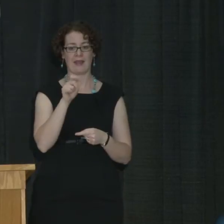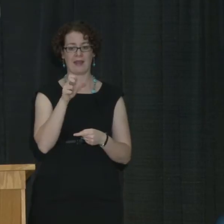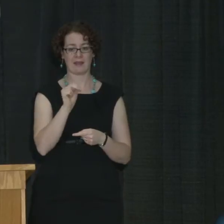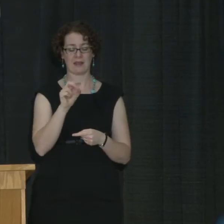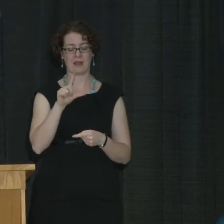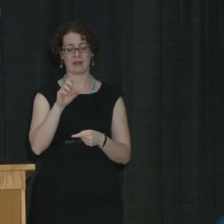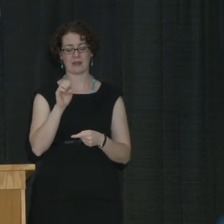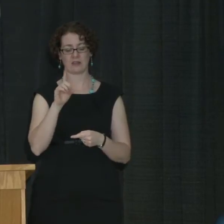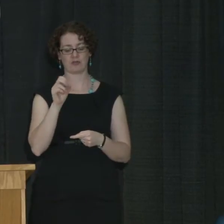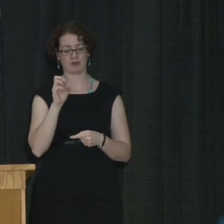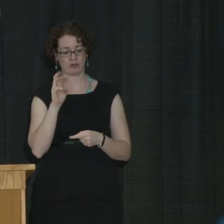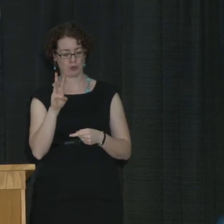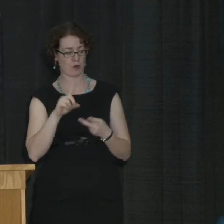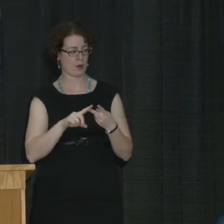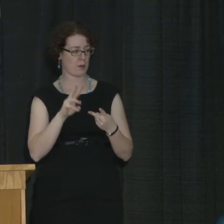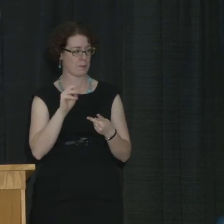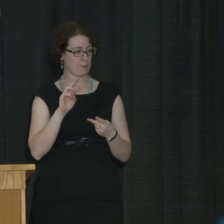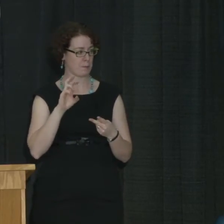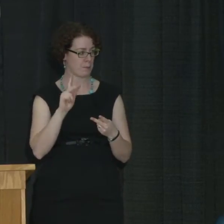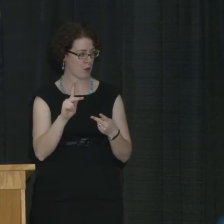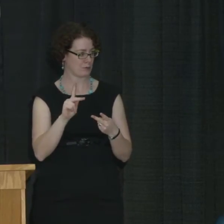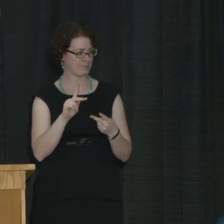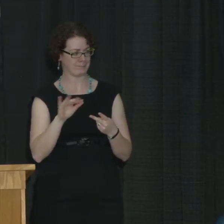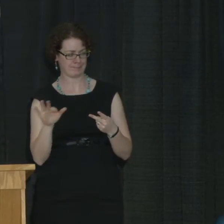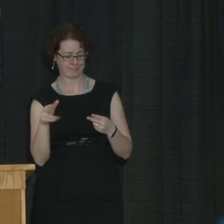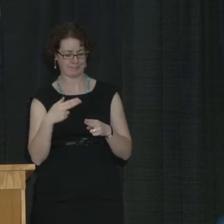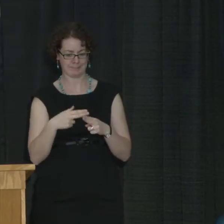and Margaret Van Brockham.